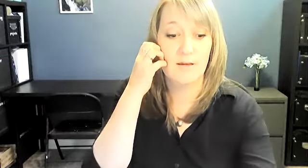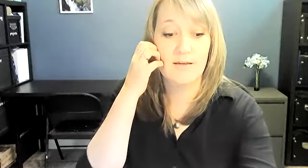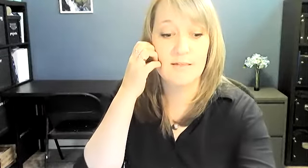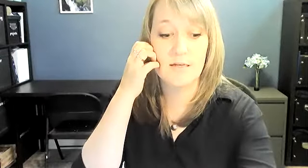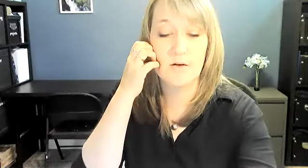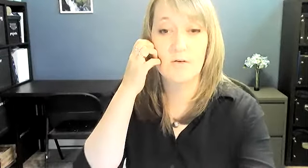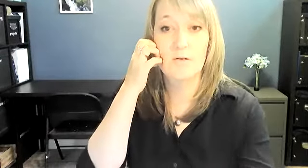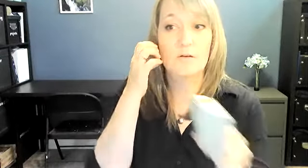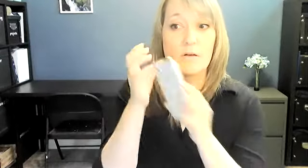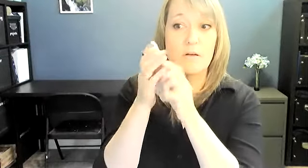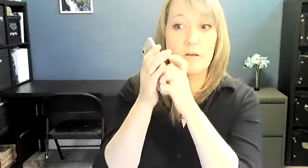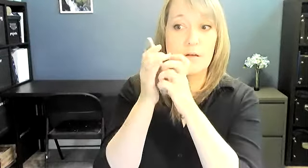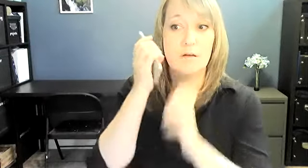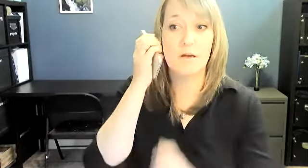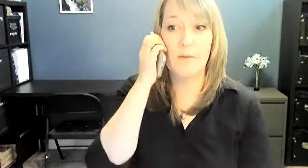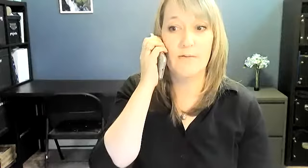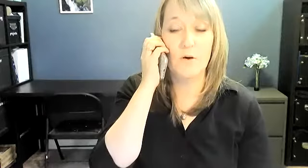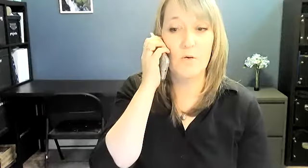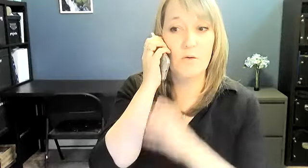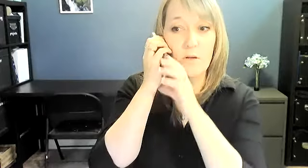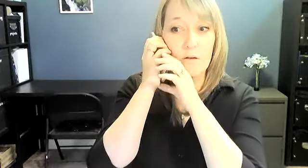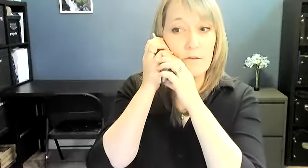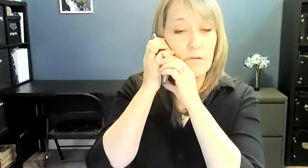Okay, so got my phone.